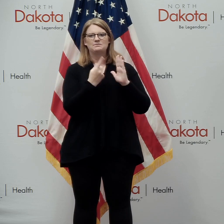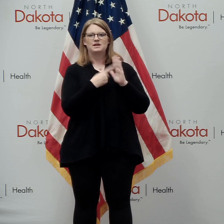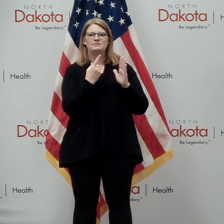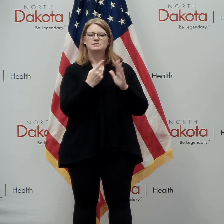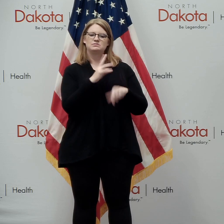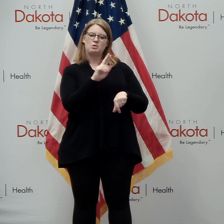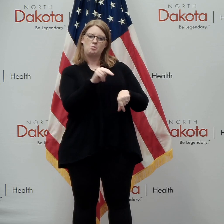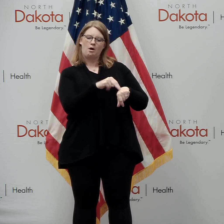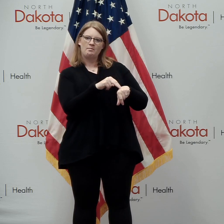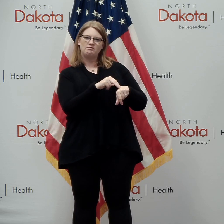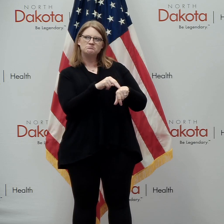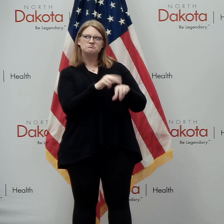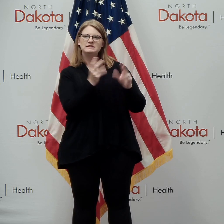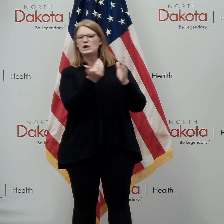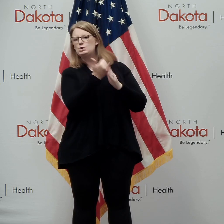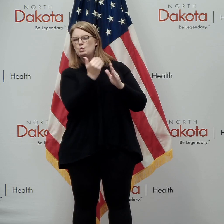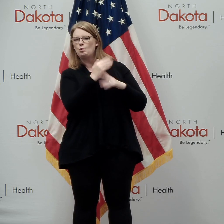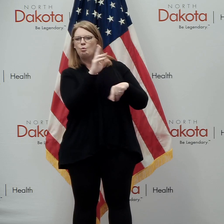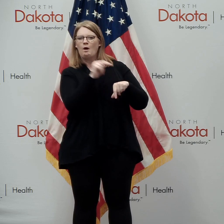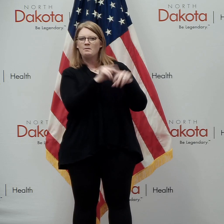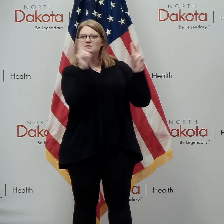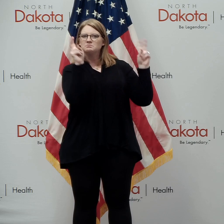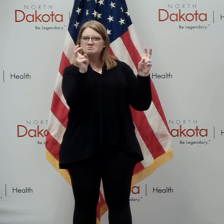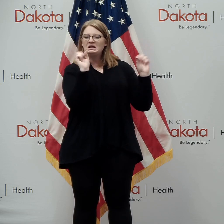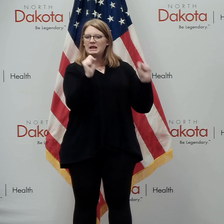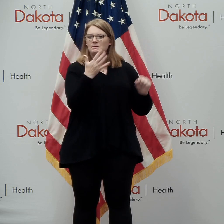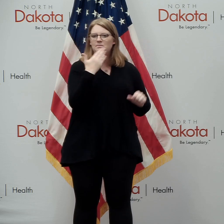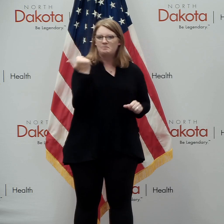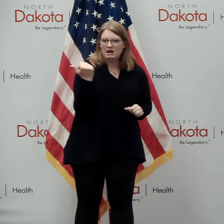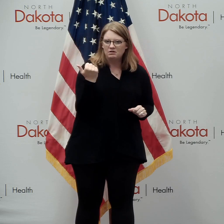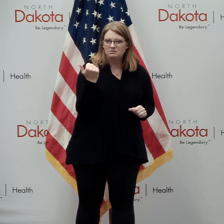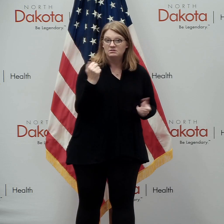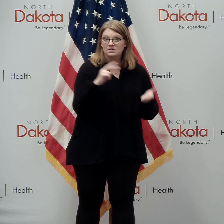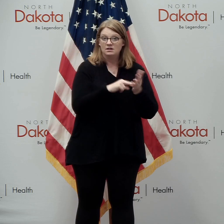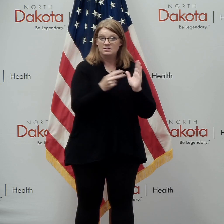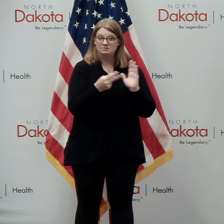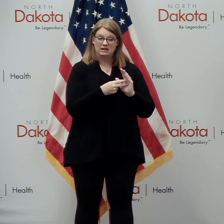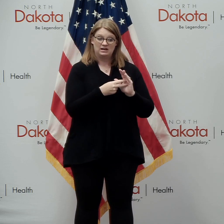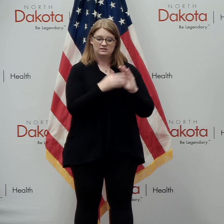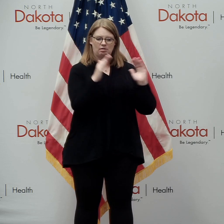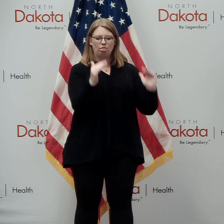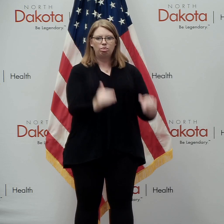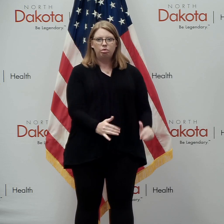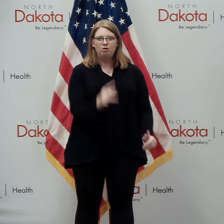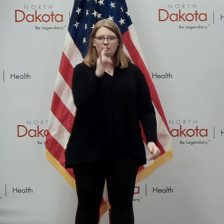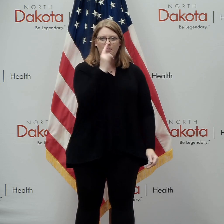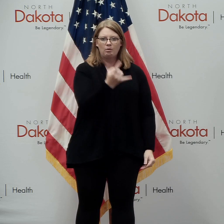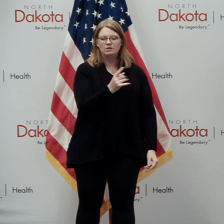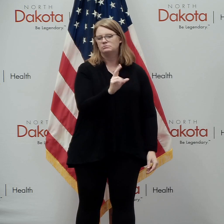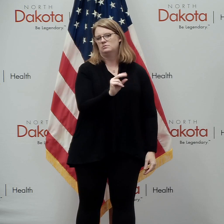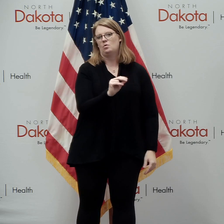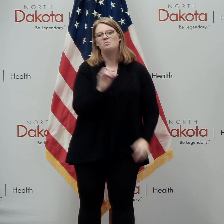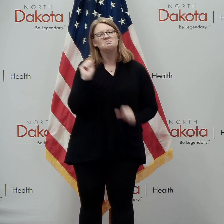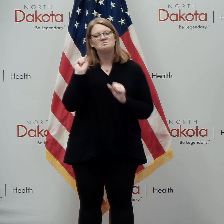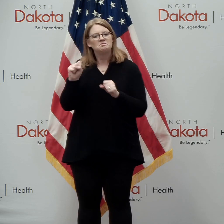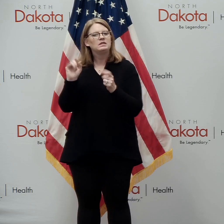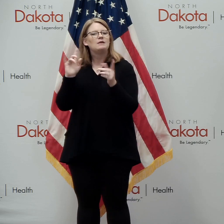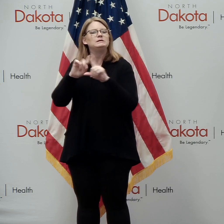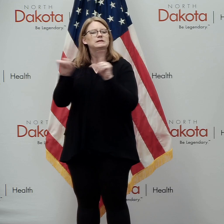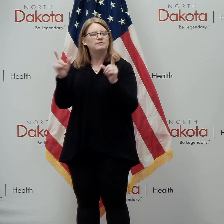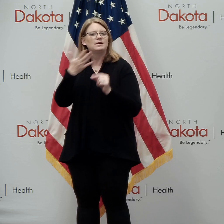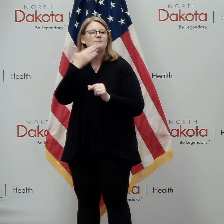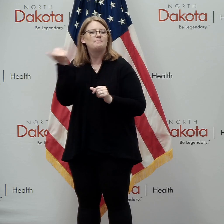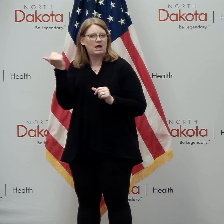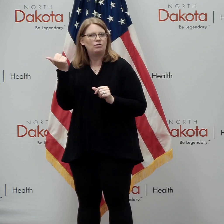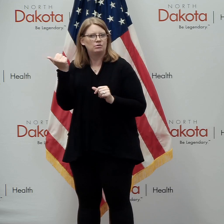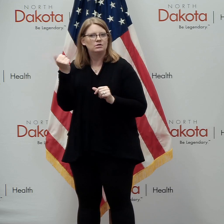can actually be a better normal. It doesn't have to be a less than the old normal. It can be different and it can be better. So thanks to everybody that are working to create